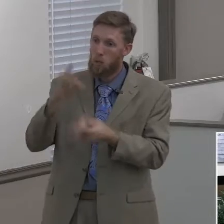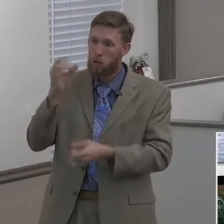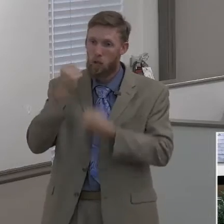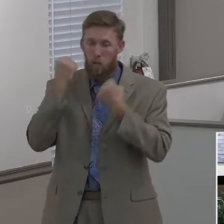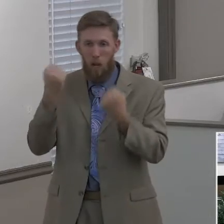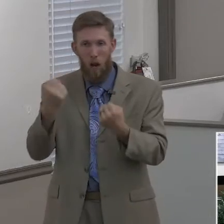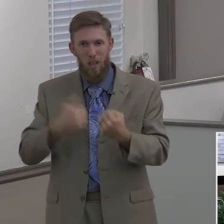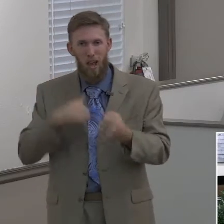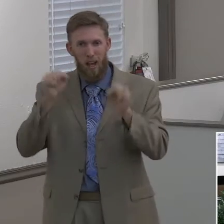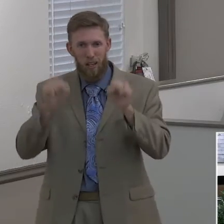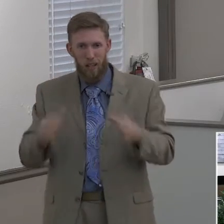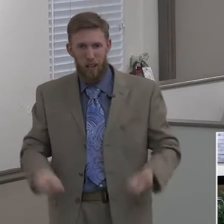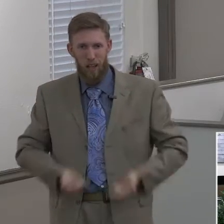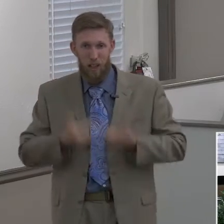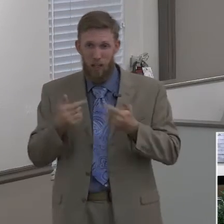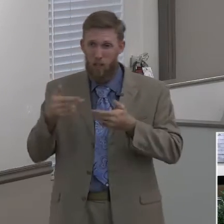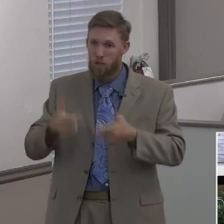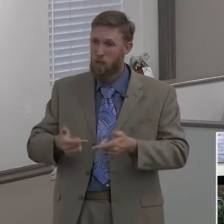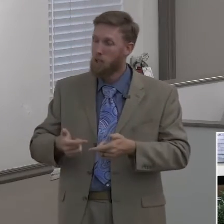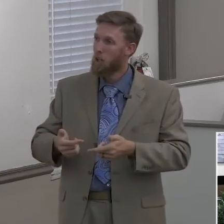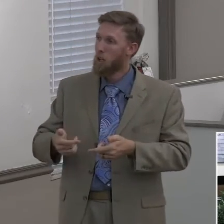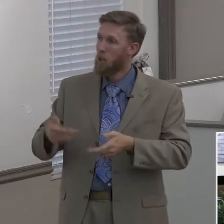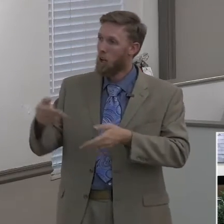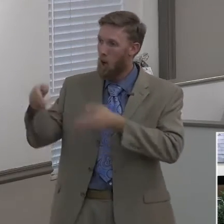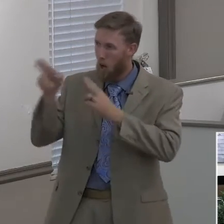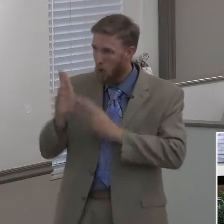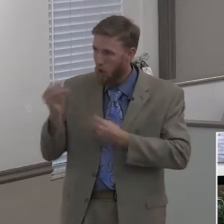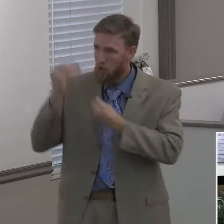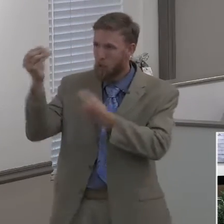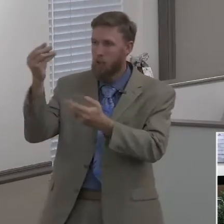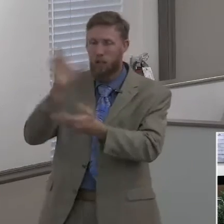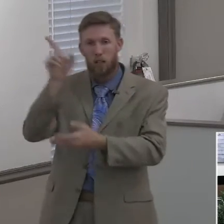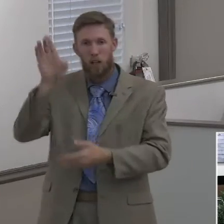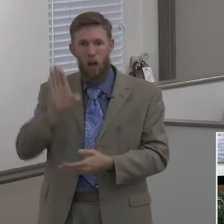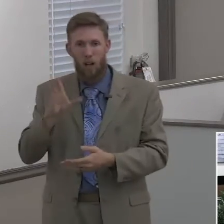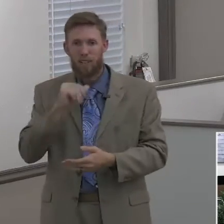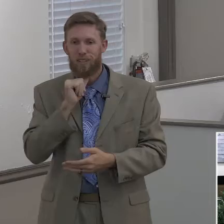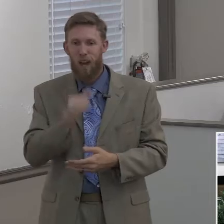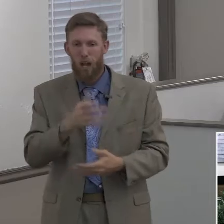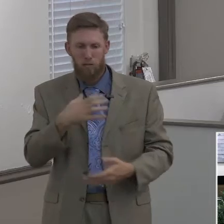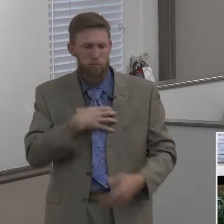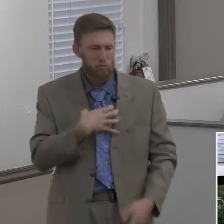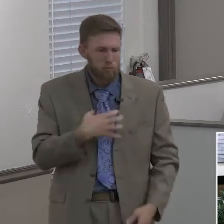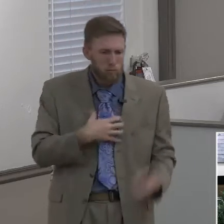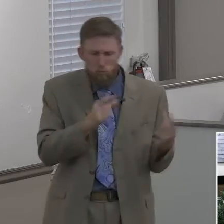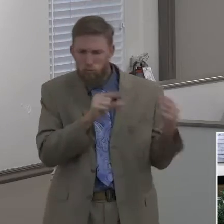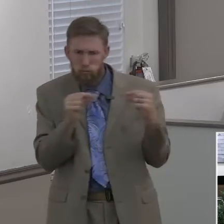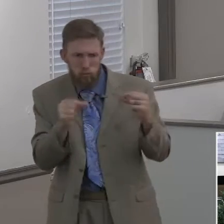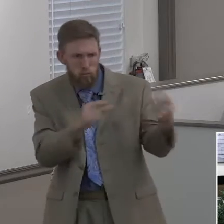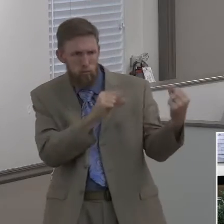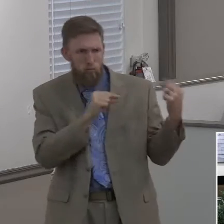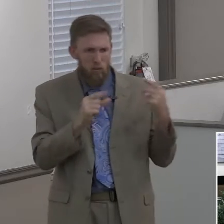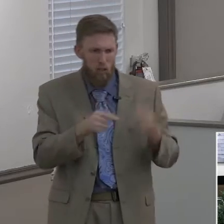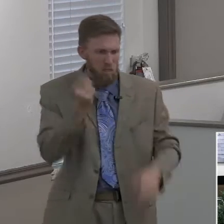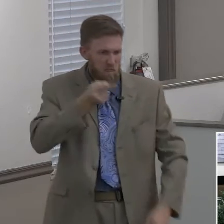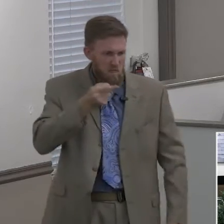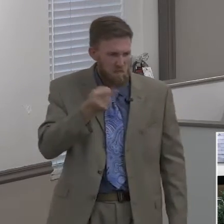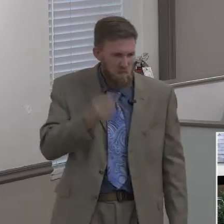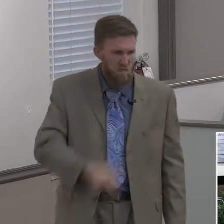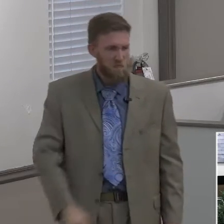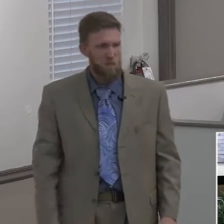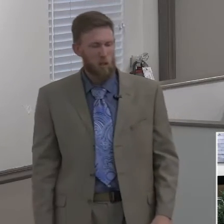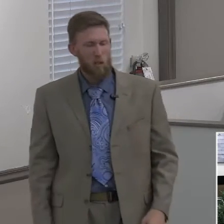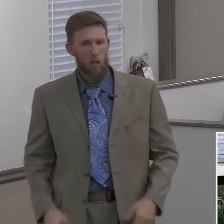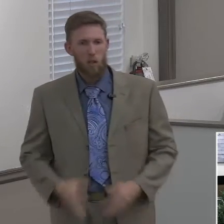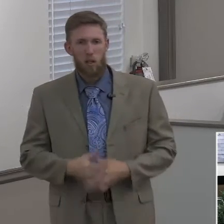I'm going to live a life honoring and pleasing to God rather than griping, moaning, complaining, gossiping, backbiting, being a